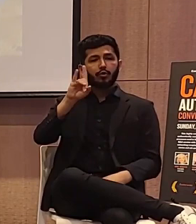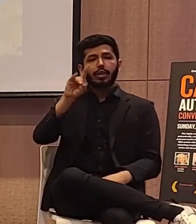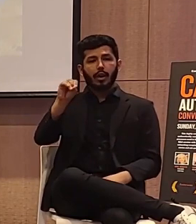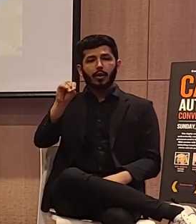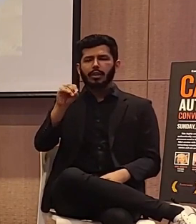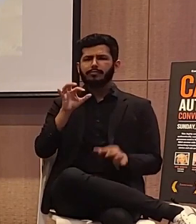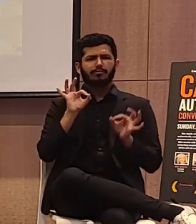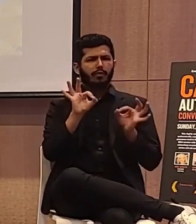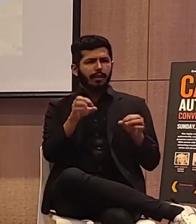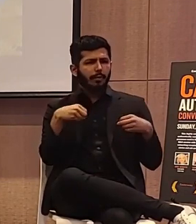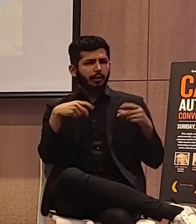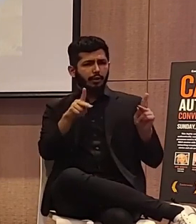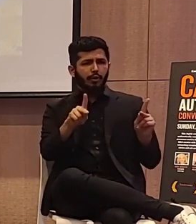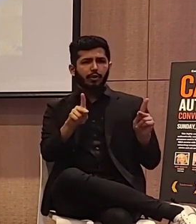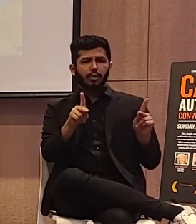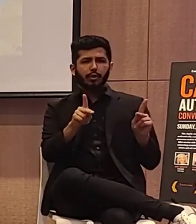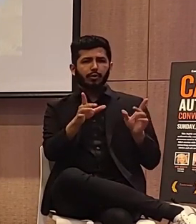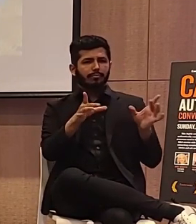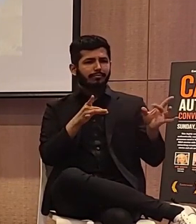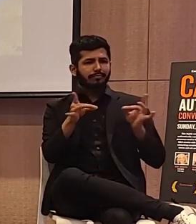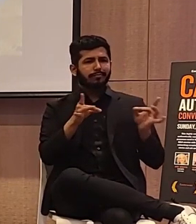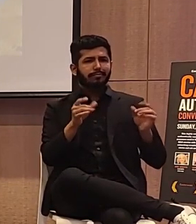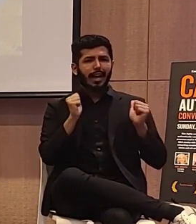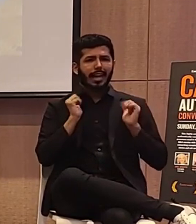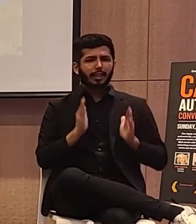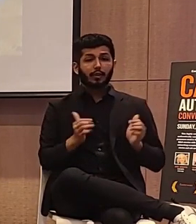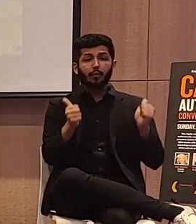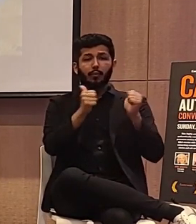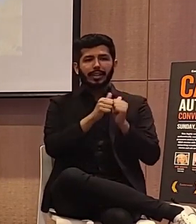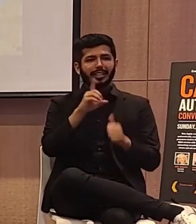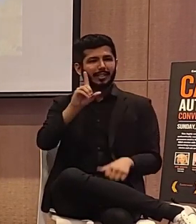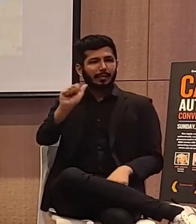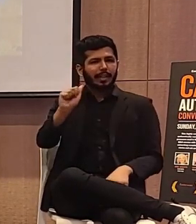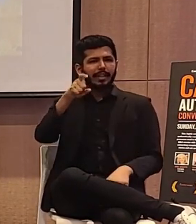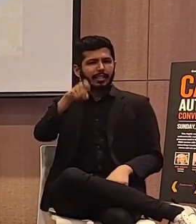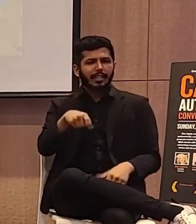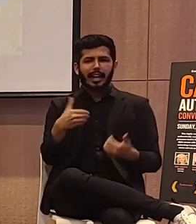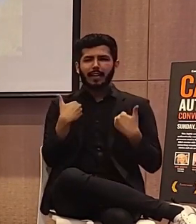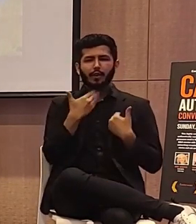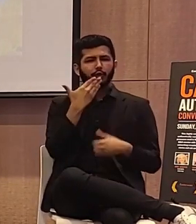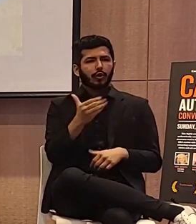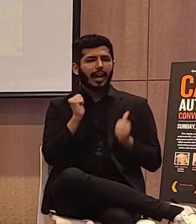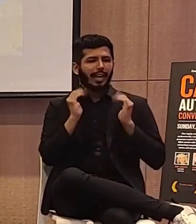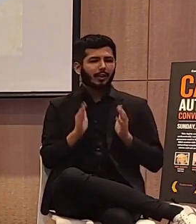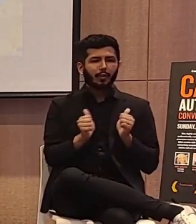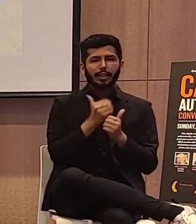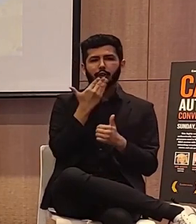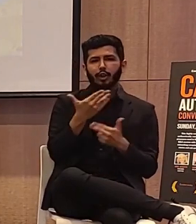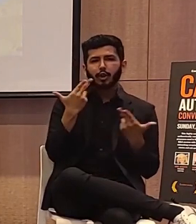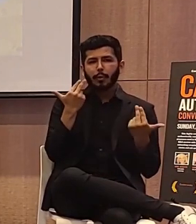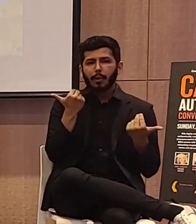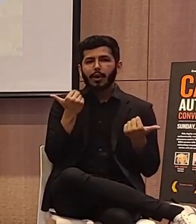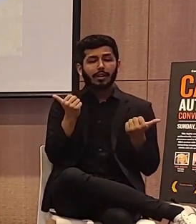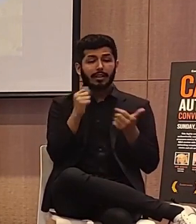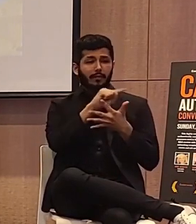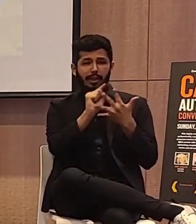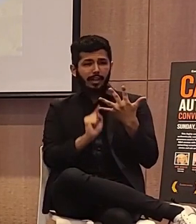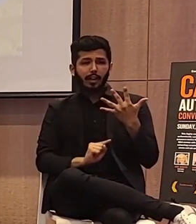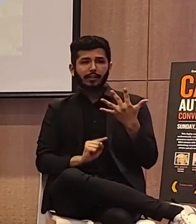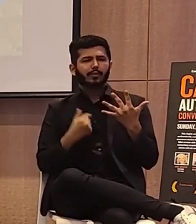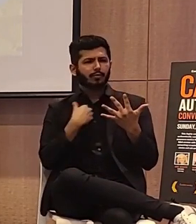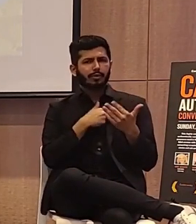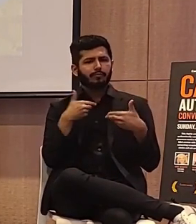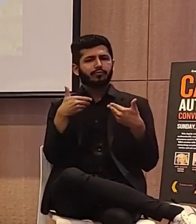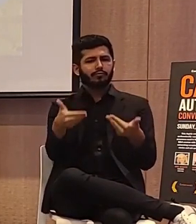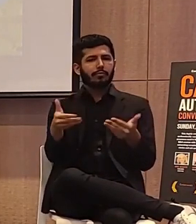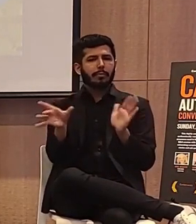to cast someone with a disability, because it's just, you need a good actor who can have the humor and everything else. So we did, you know, we did do that. But it's